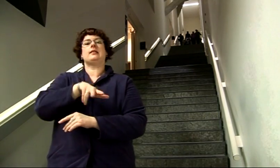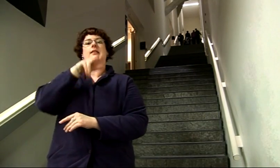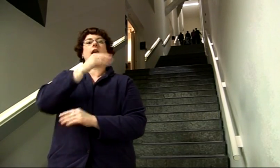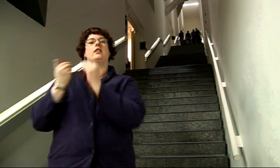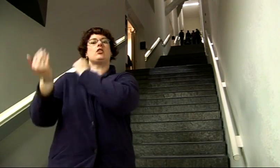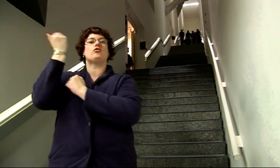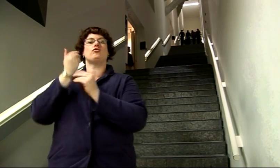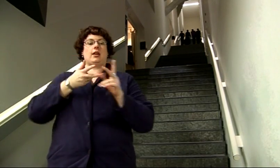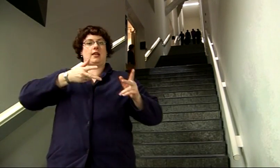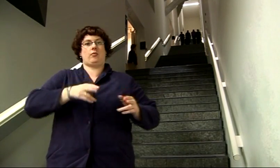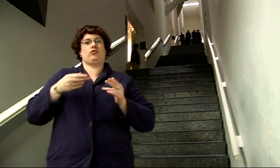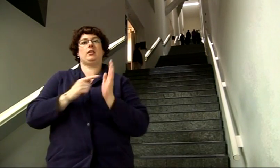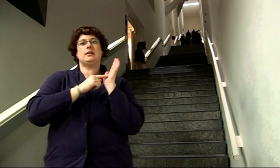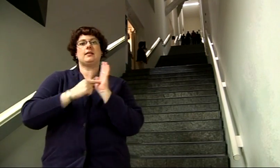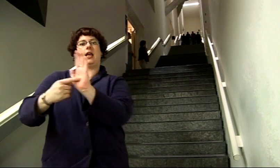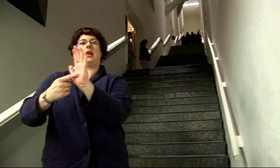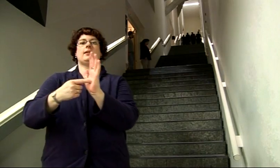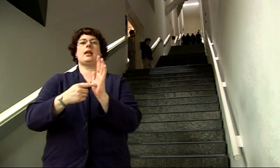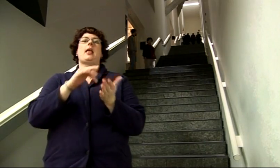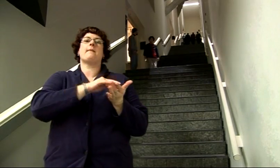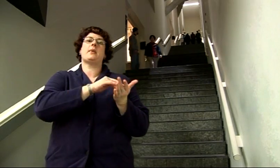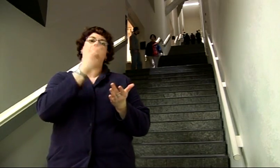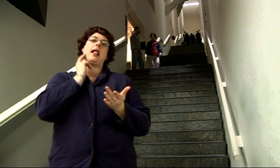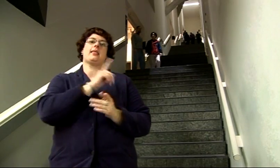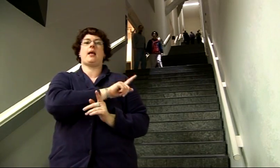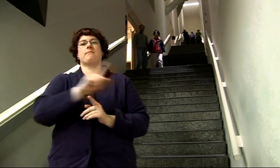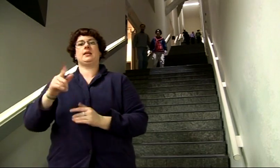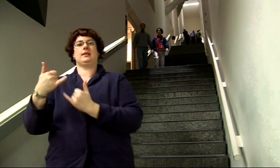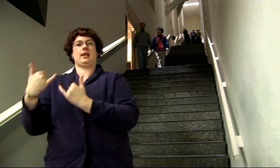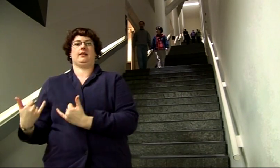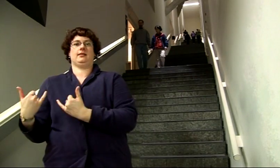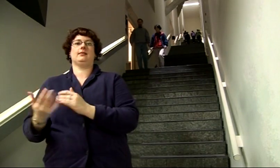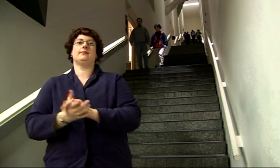13 sections, from the earliest beginnings through the Middle Ages, up to the present.